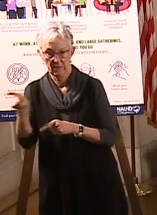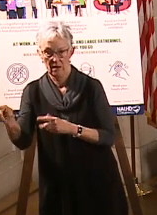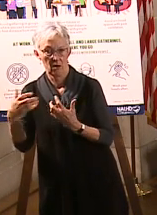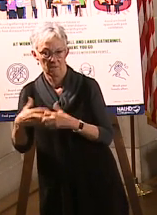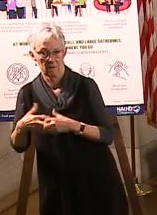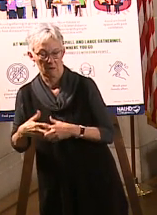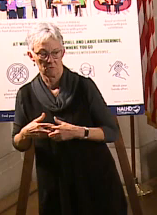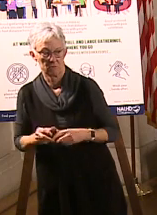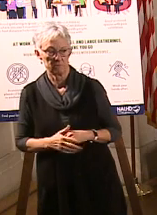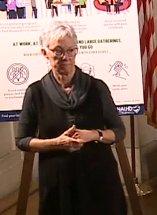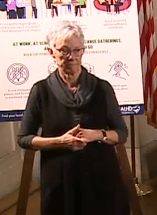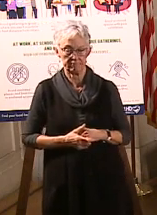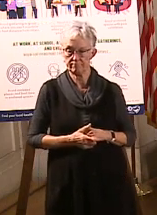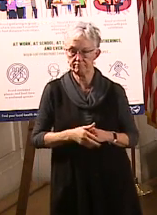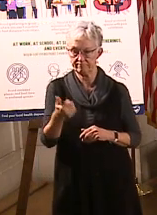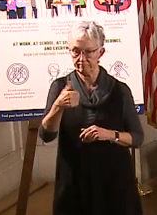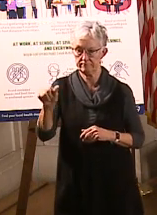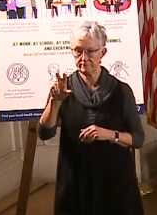vaccine,